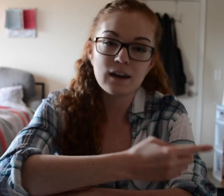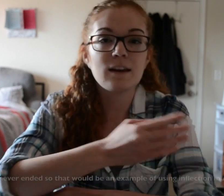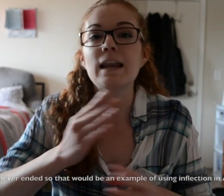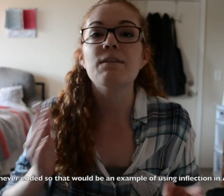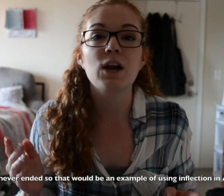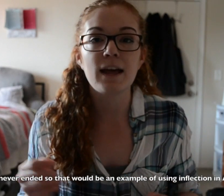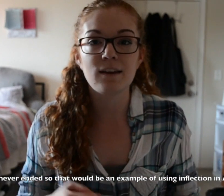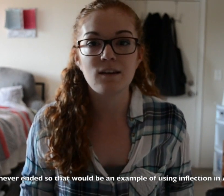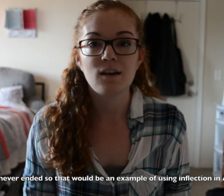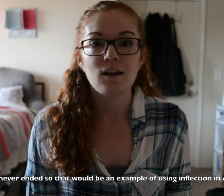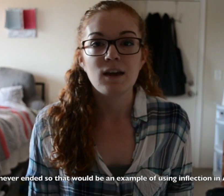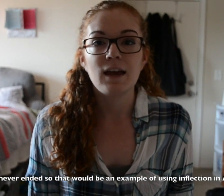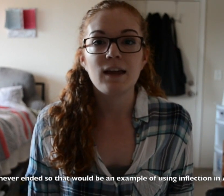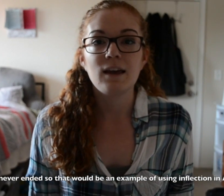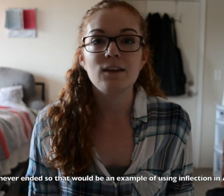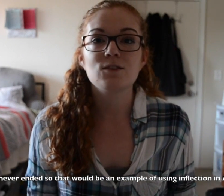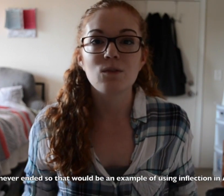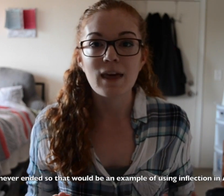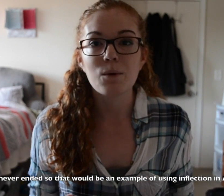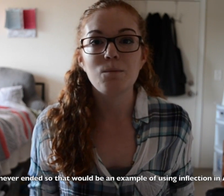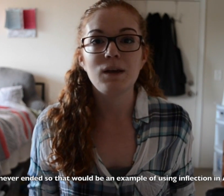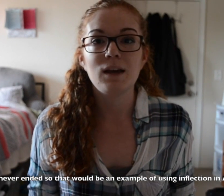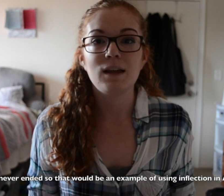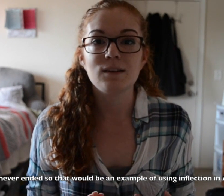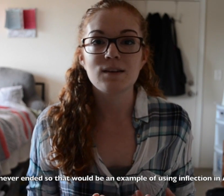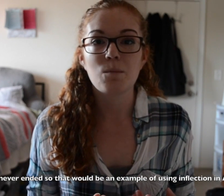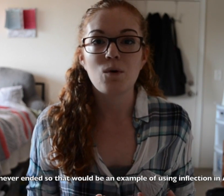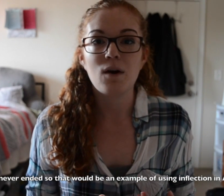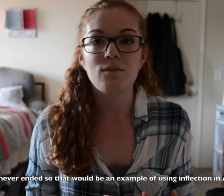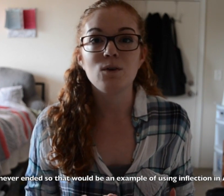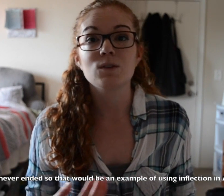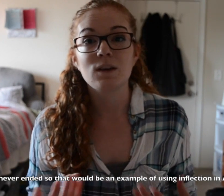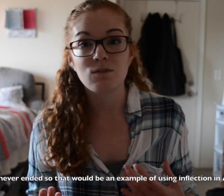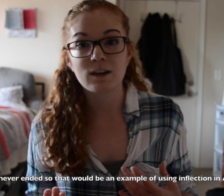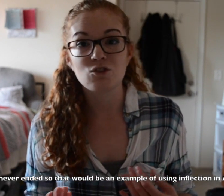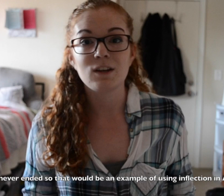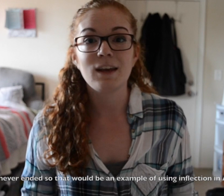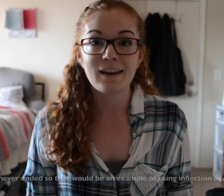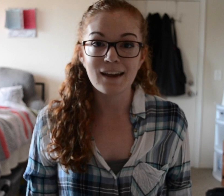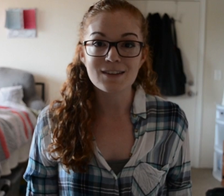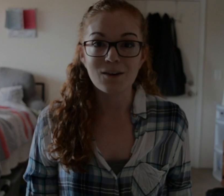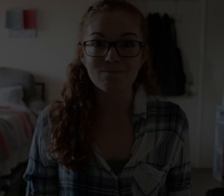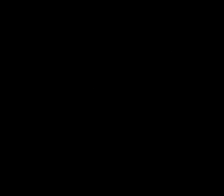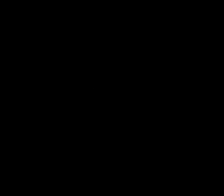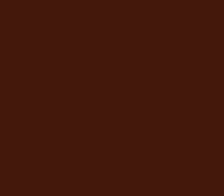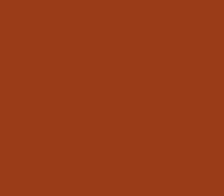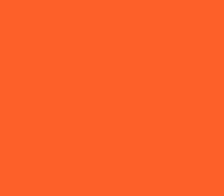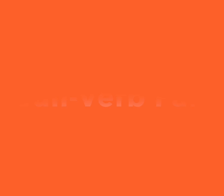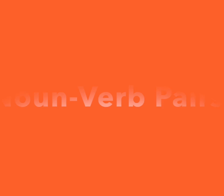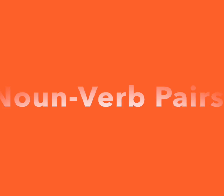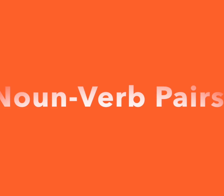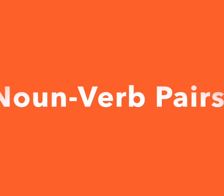it never ended. And so that would be an example of using inflection in ASL.